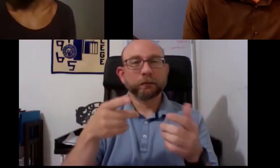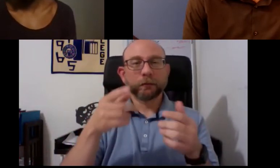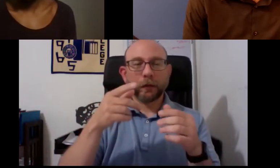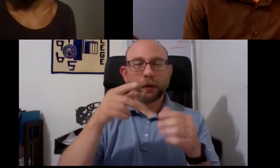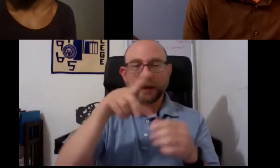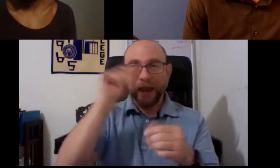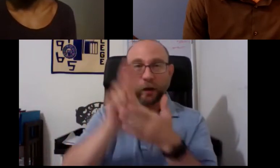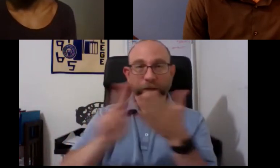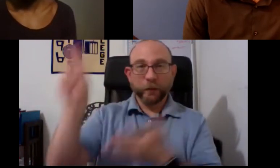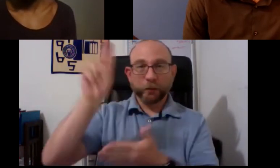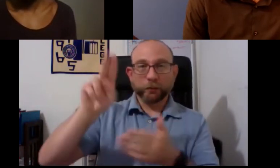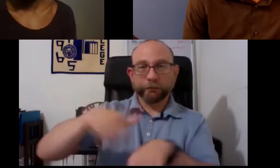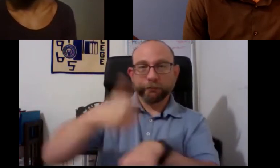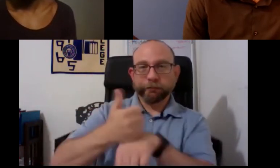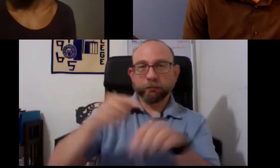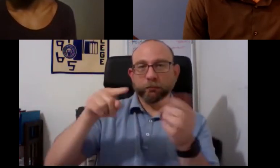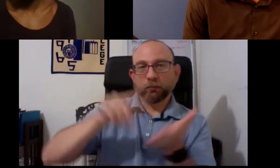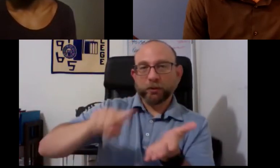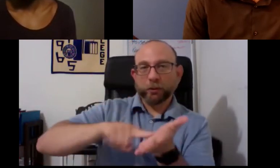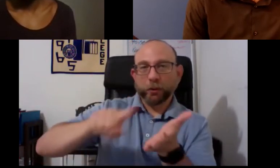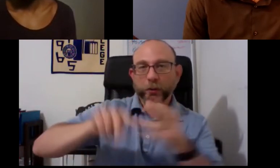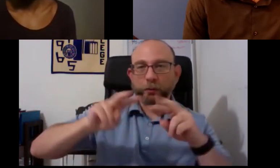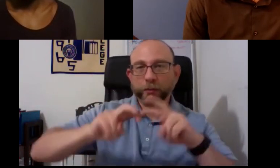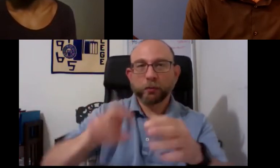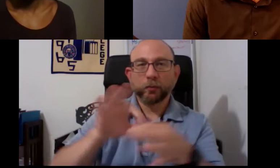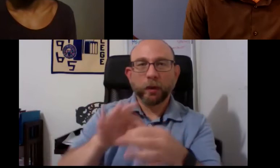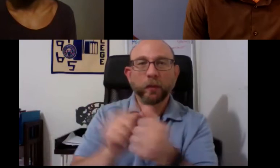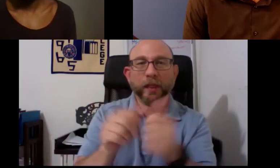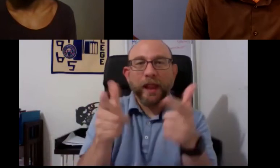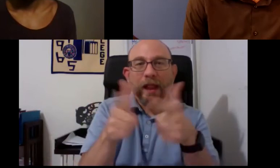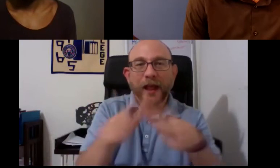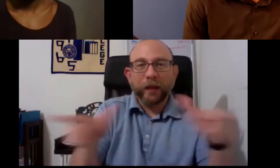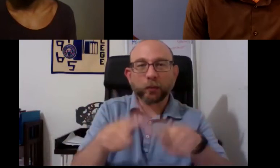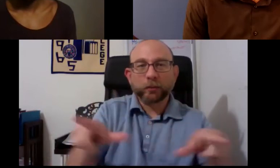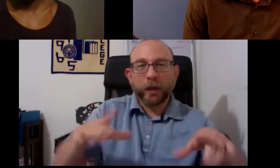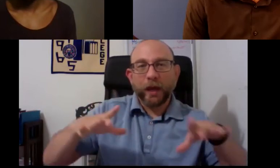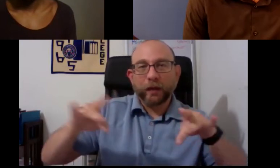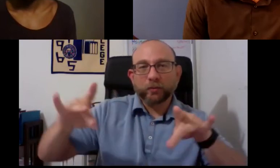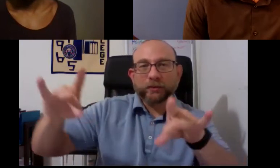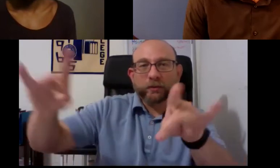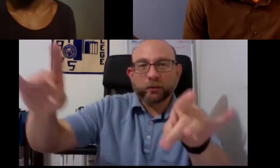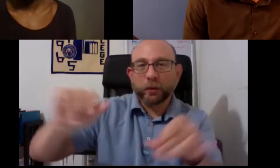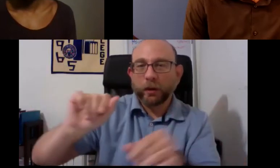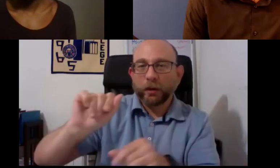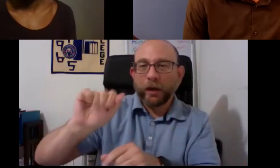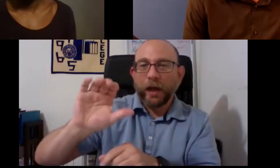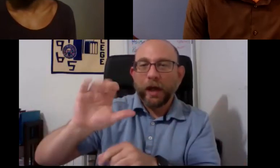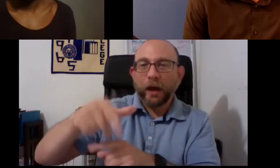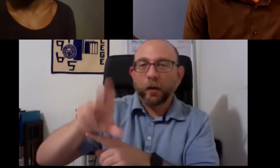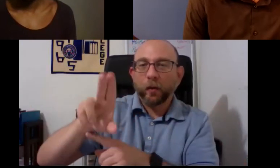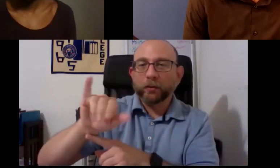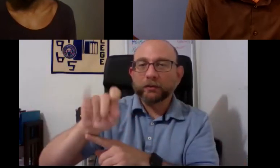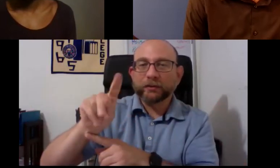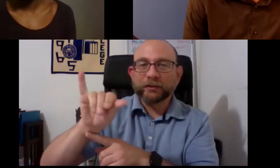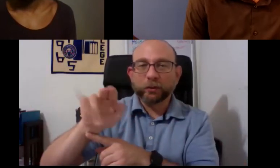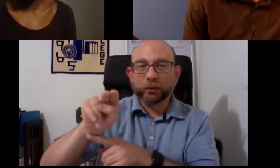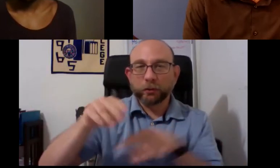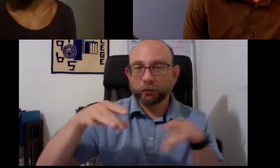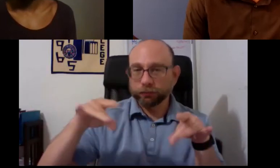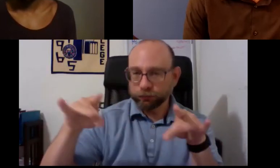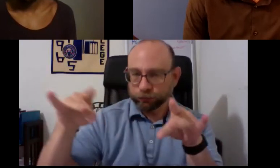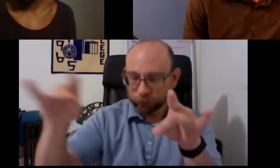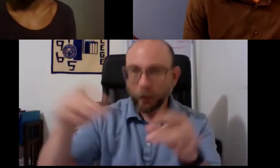noise. You know, so that is it's also used as contribution, because there's been a lot of research about language